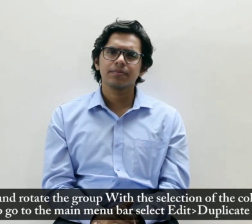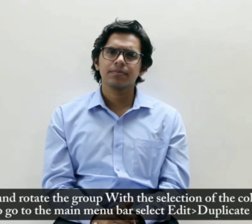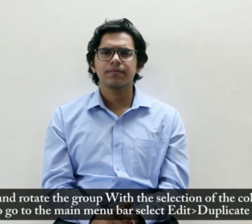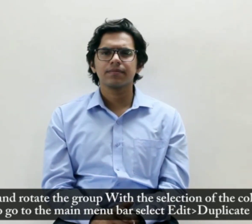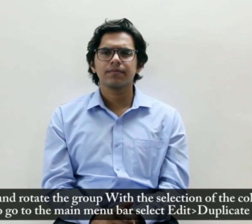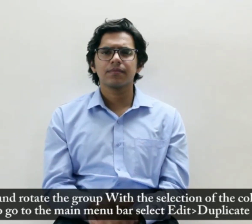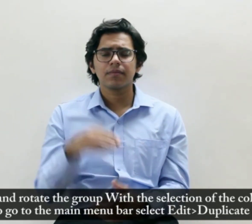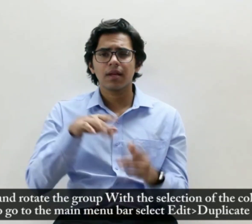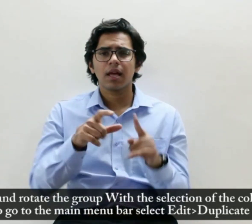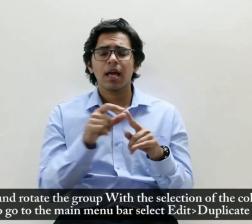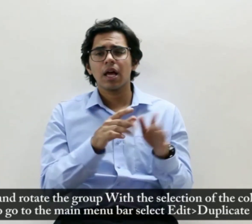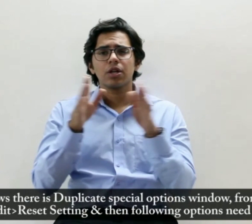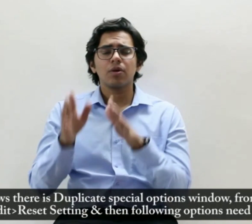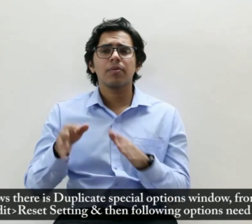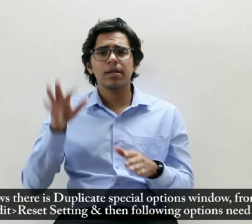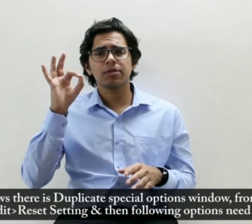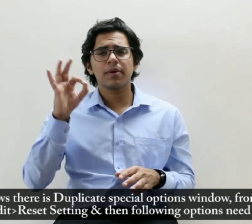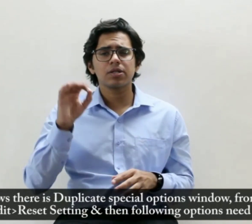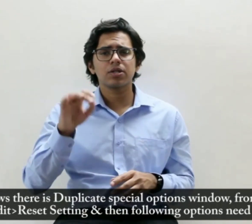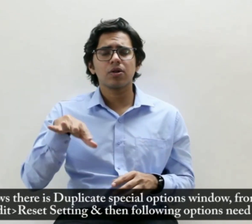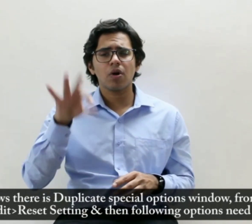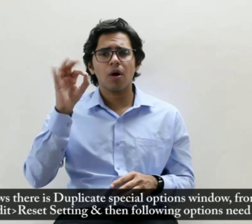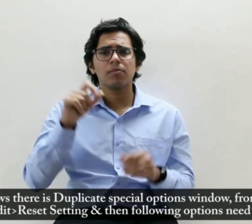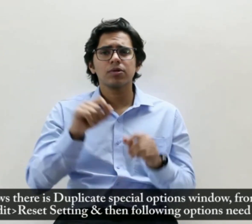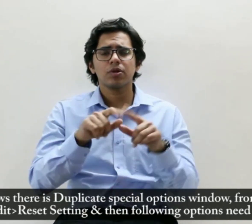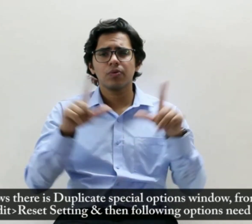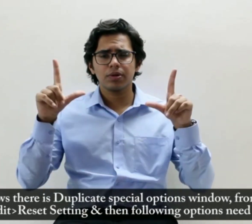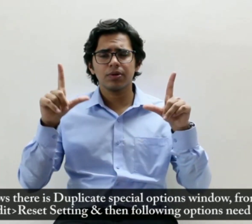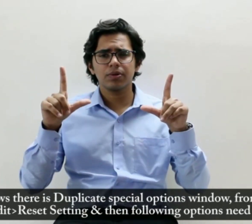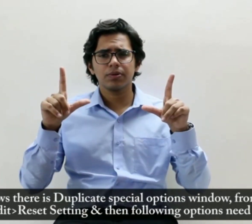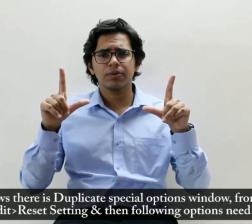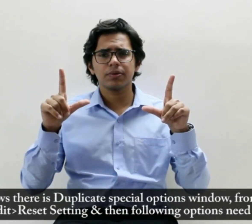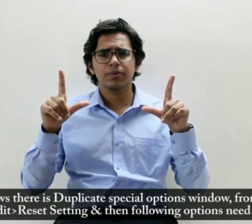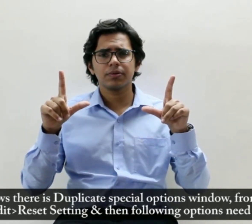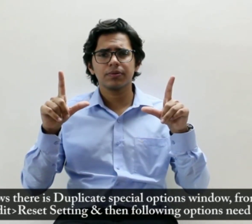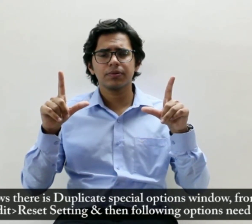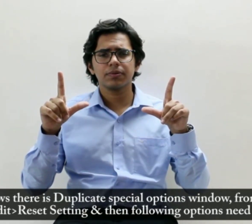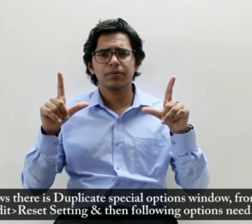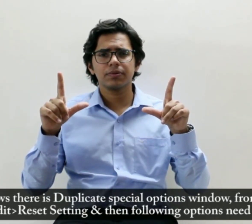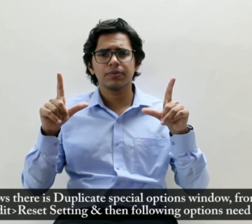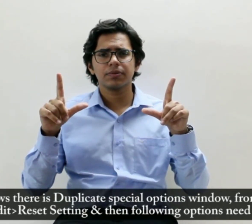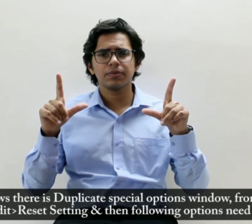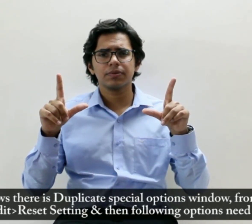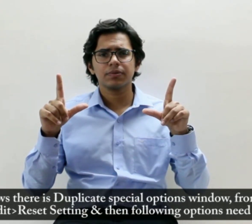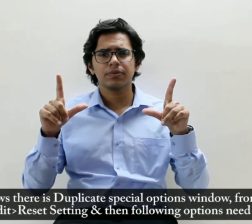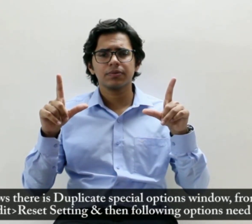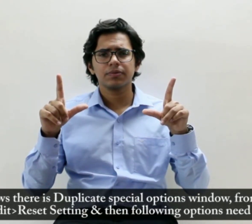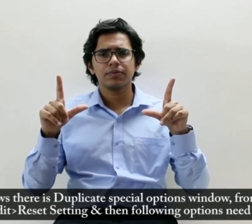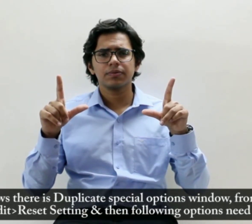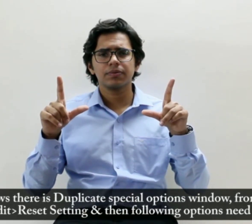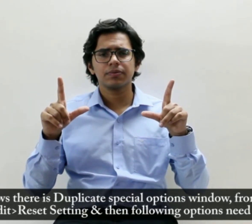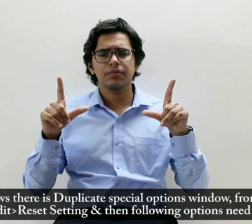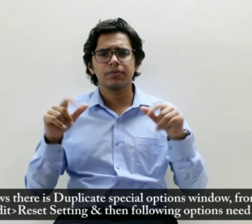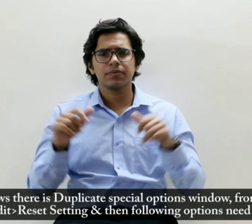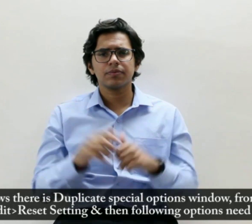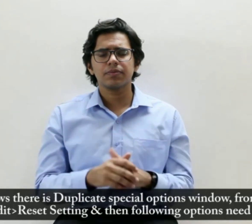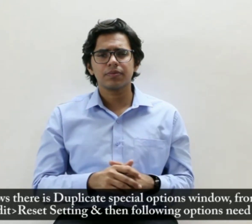In the window, there is a Duplicate Special option window. From there, need to select Edit,